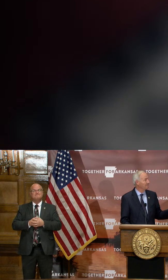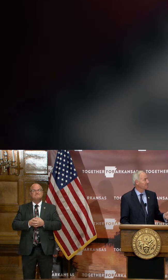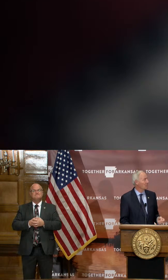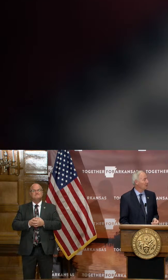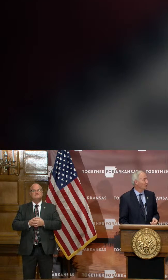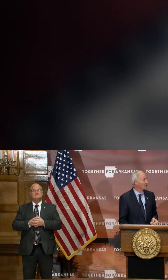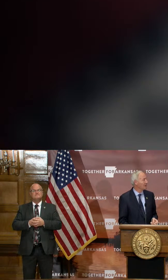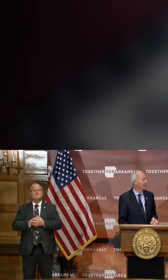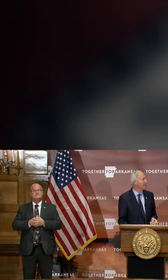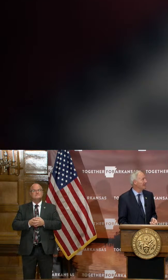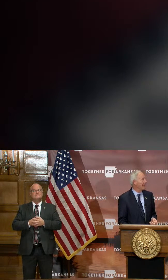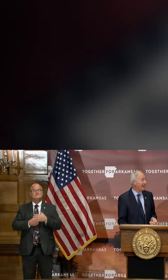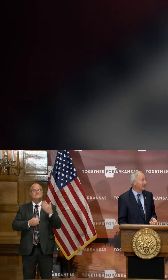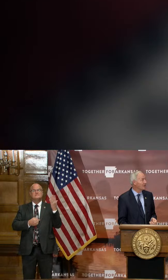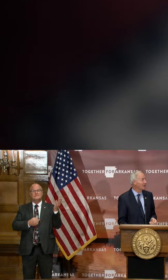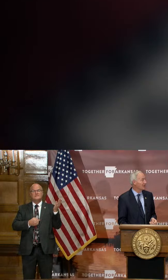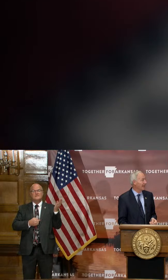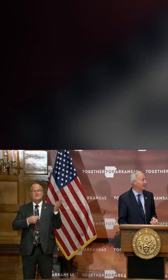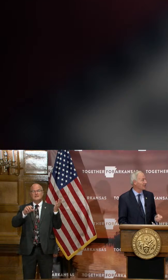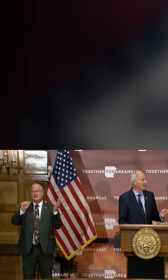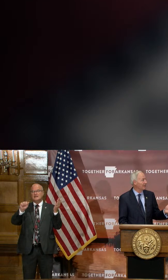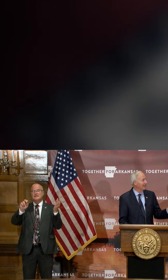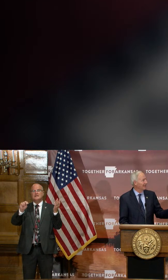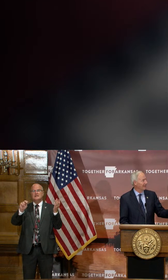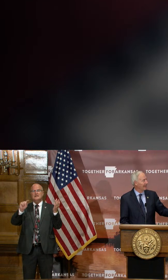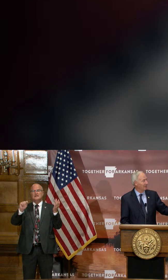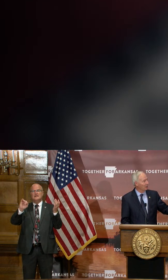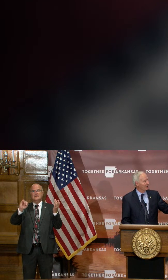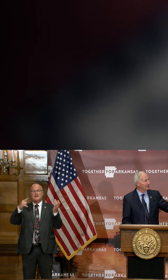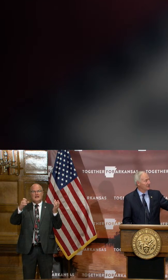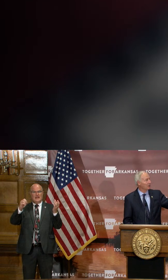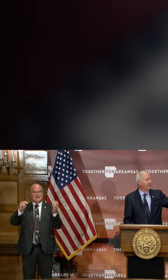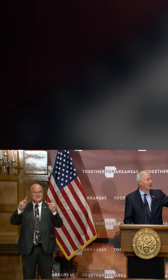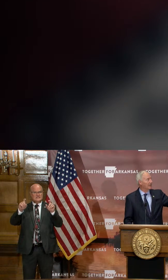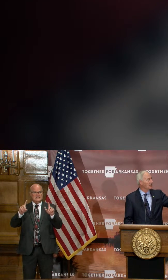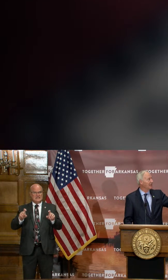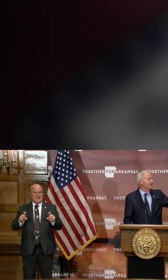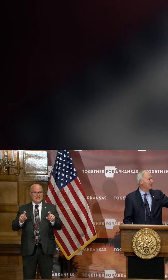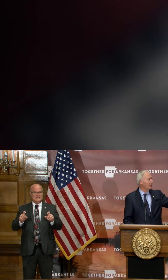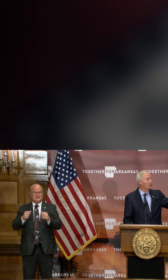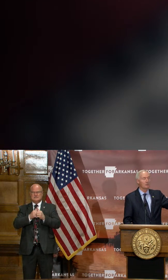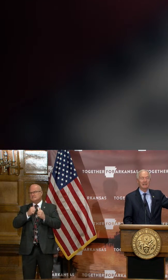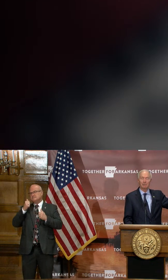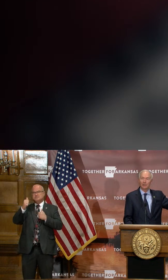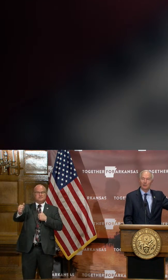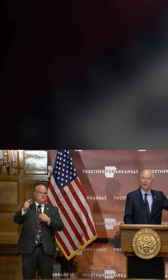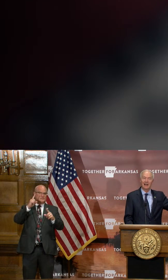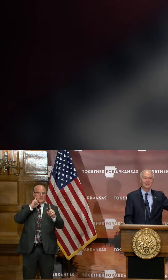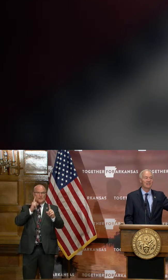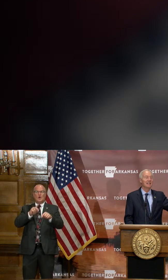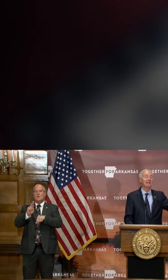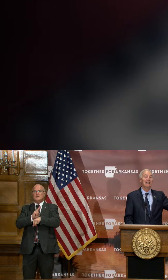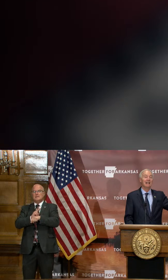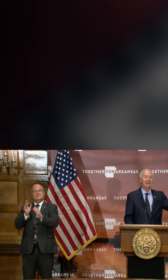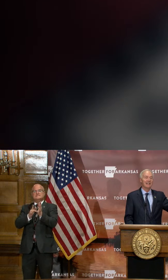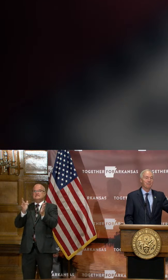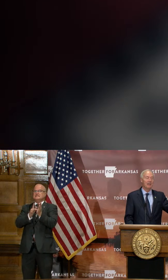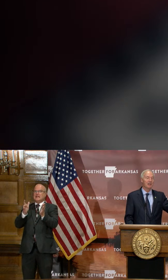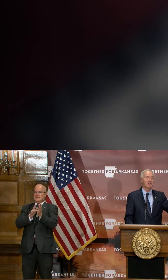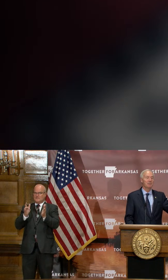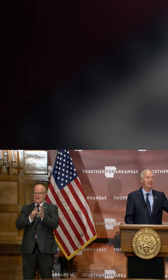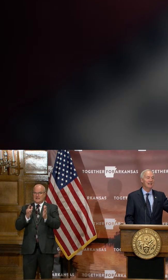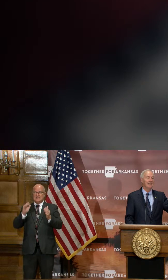next one, you'll see the antigen test that we're so far exceeding the goals. People are utilizing it.